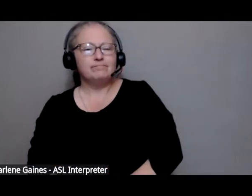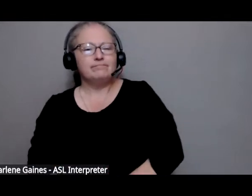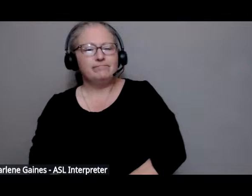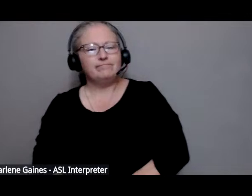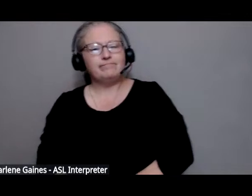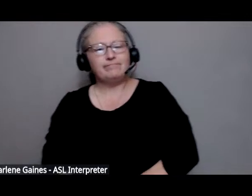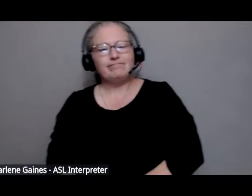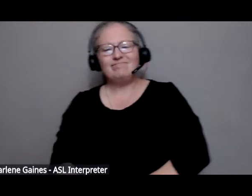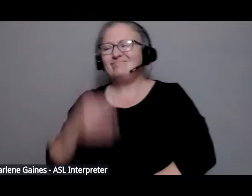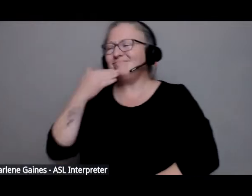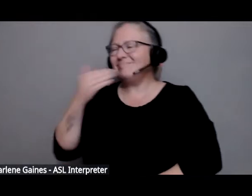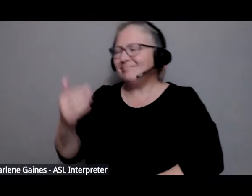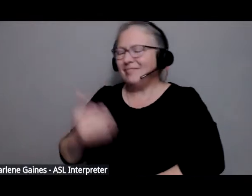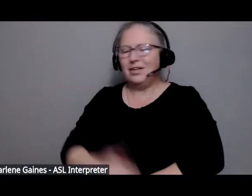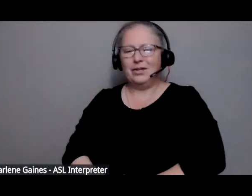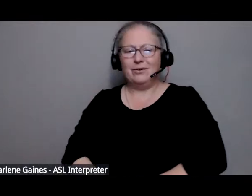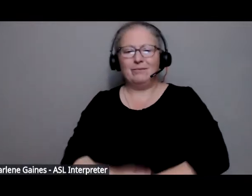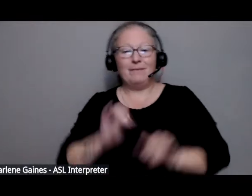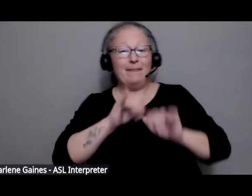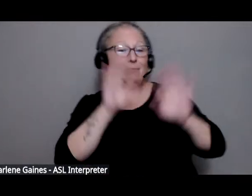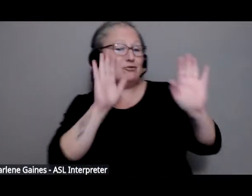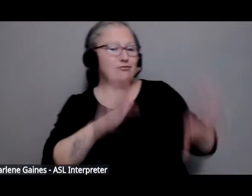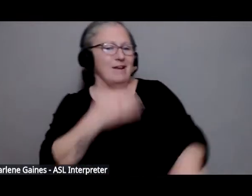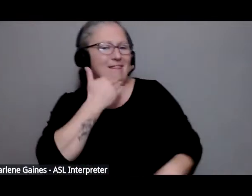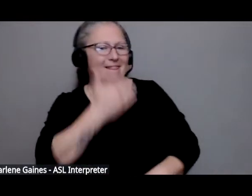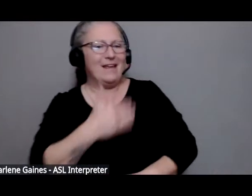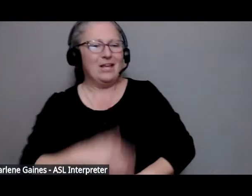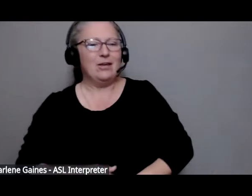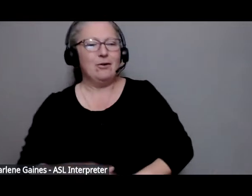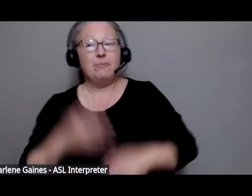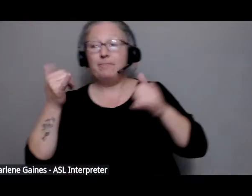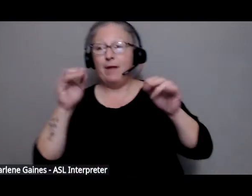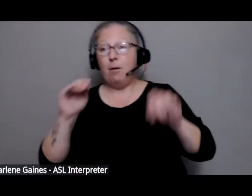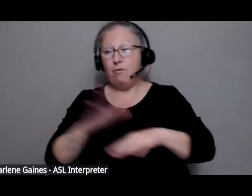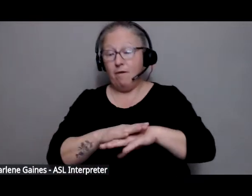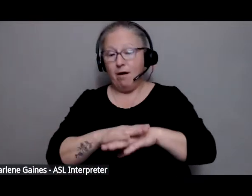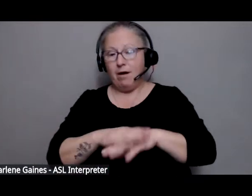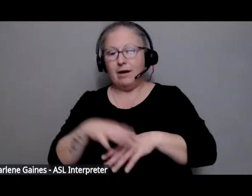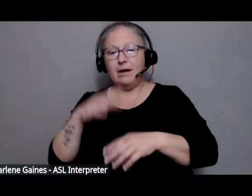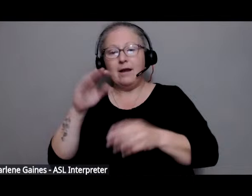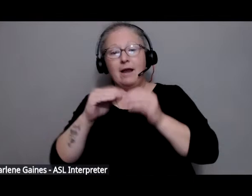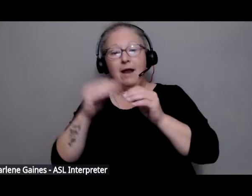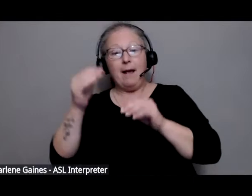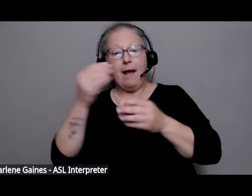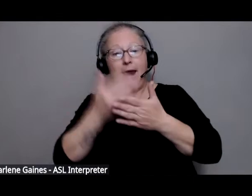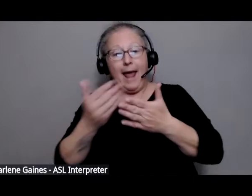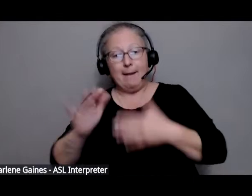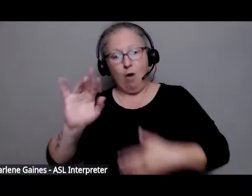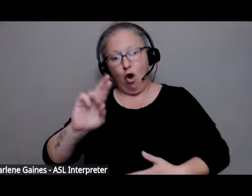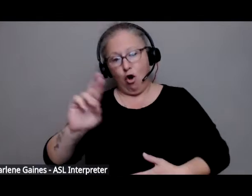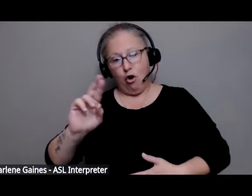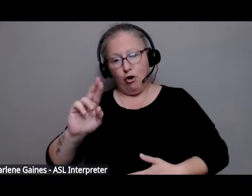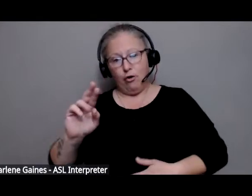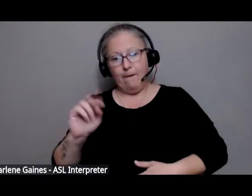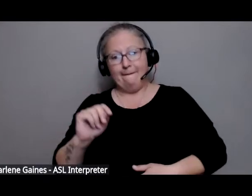Okay, thank you. That was great. Thank you. Okay, we're gonna move on to item R.